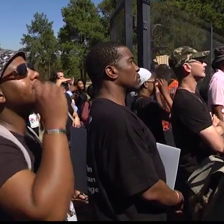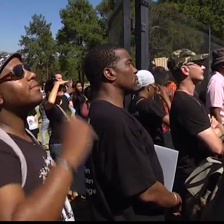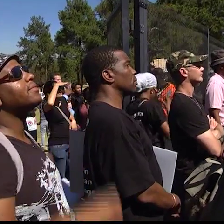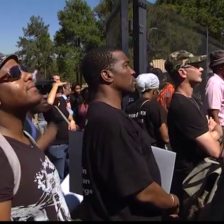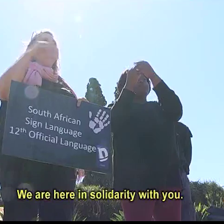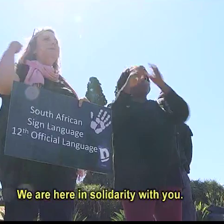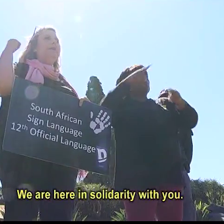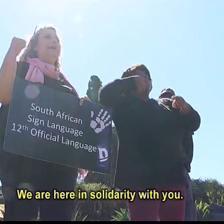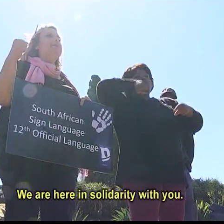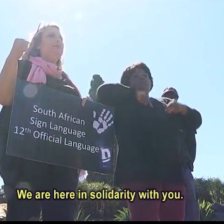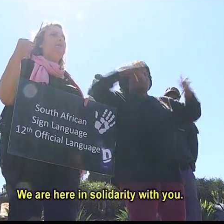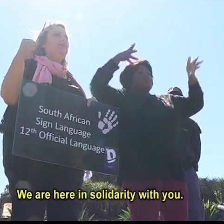And we are here in solidarity with you